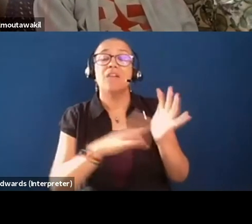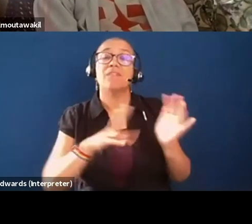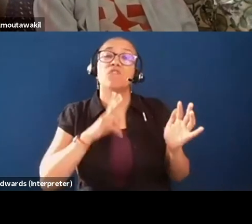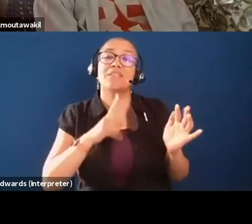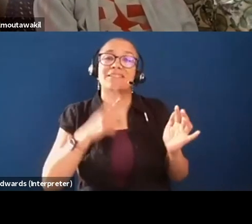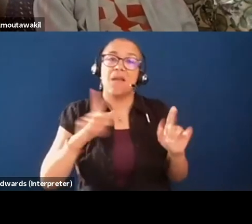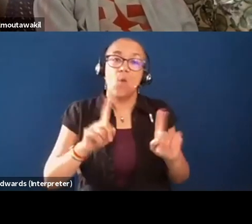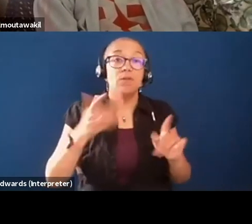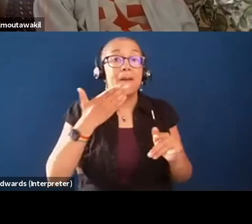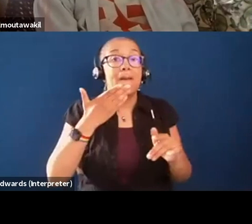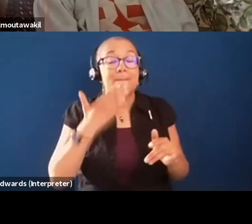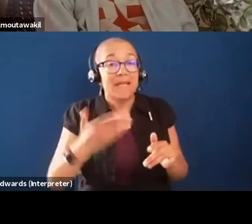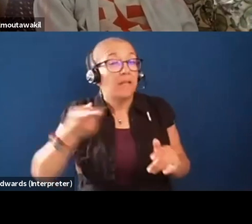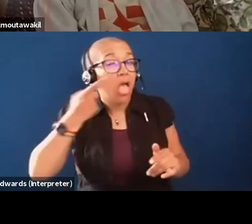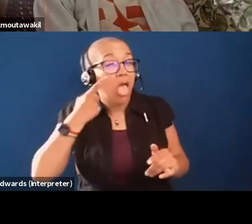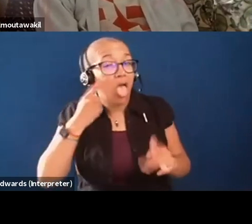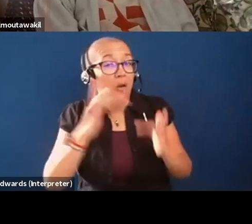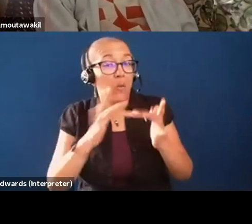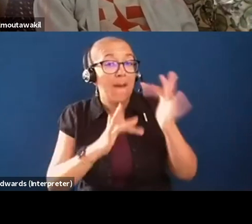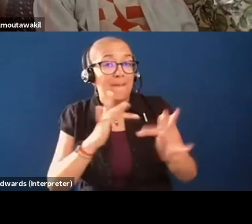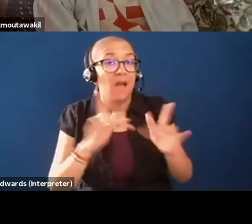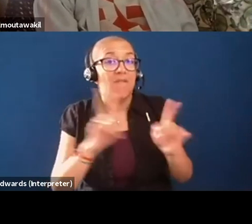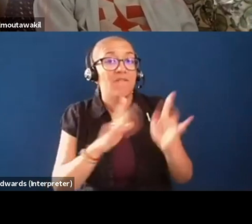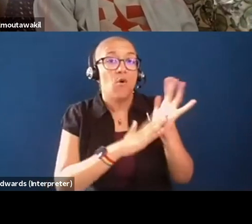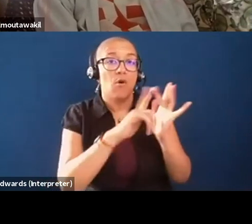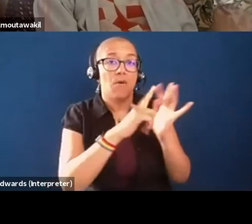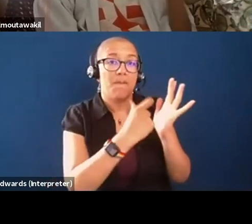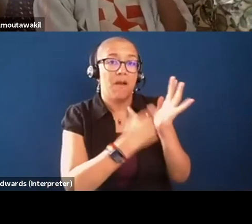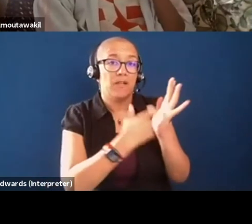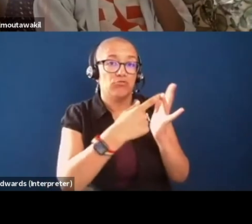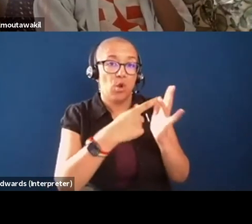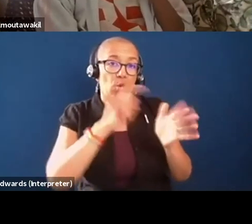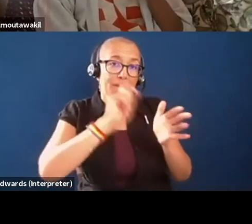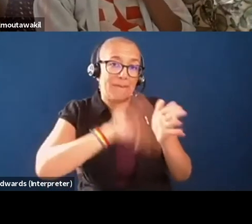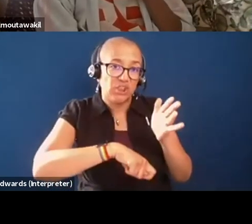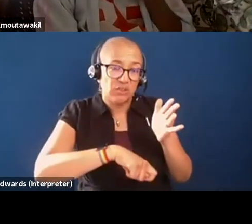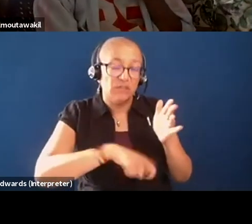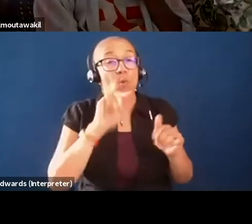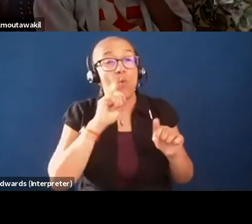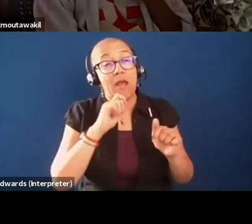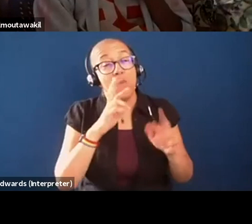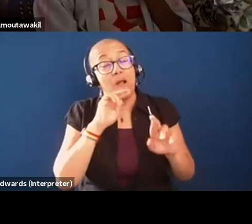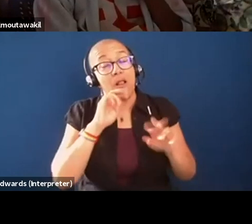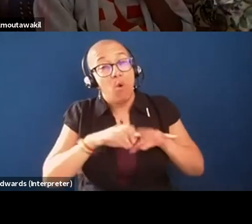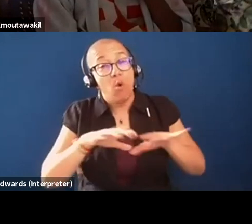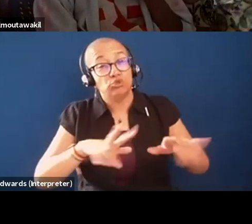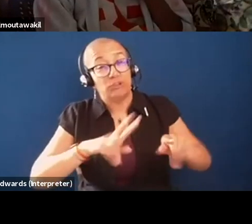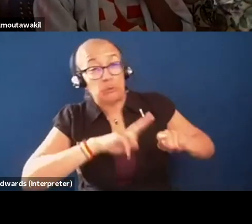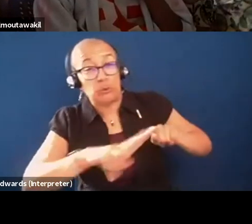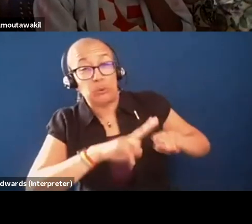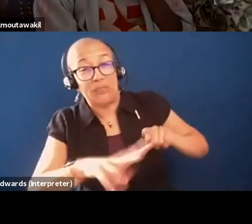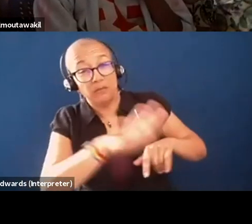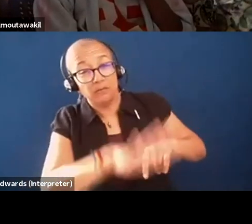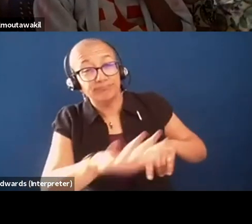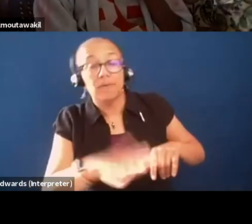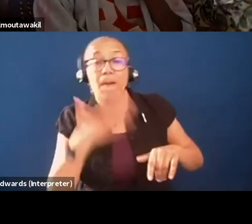our website for the micro commissions. We're hoping to launch these in the next couple of weeks. And yeah, please